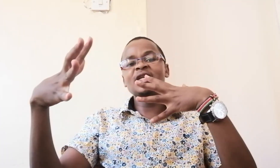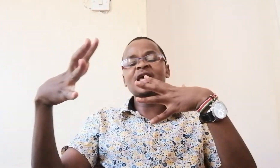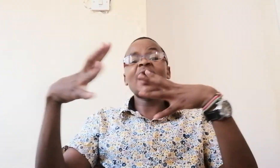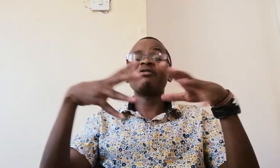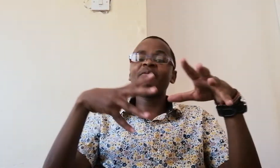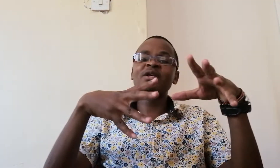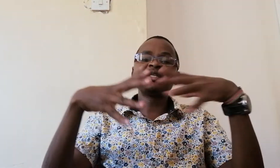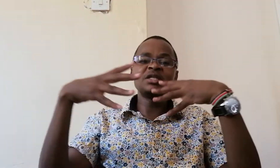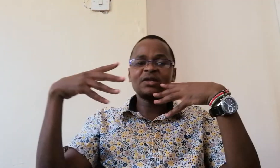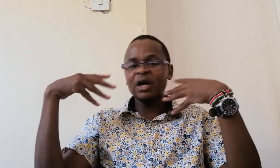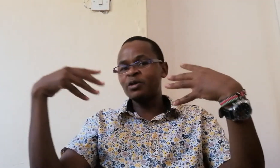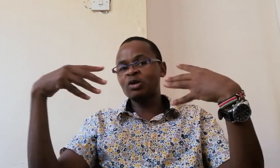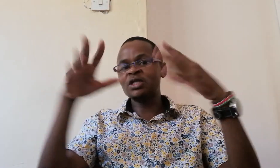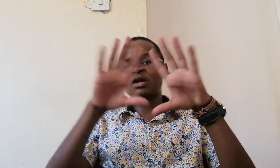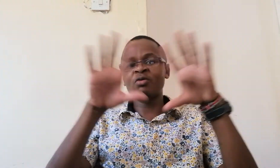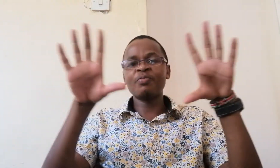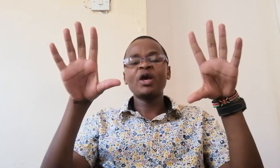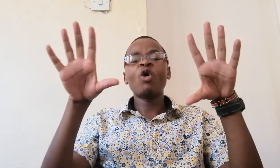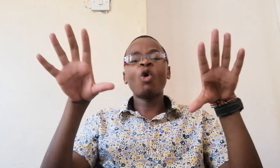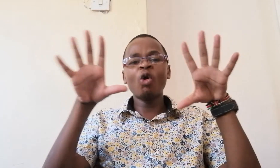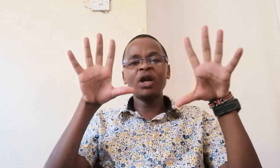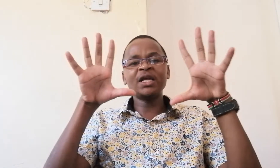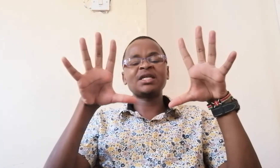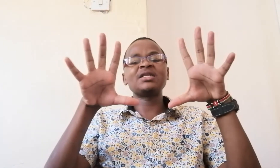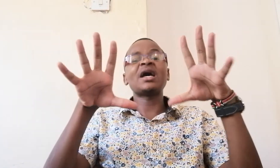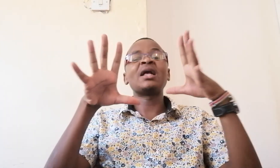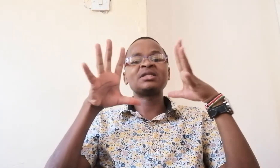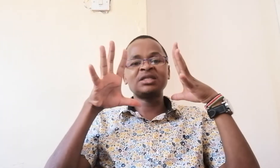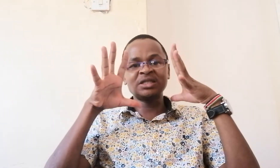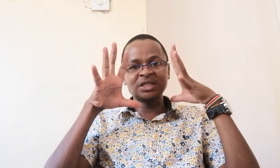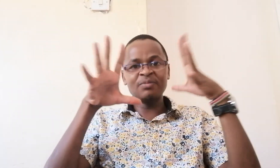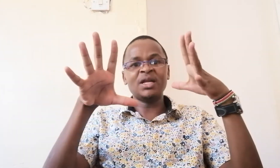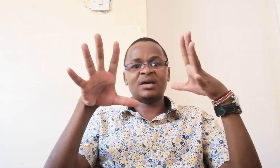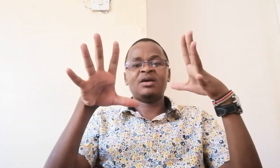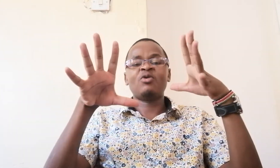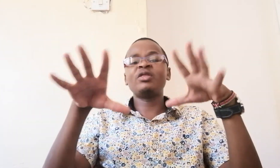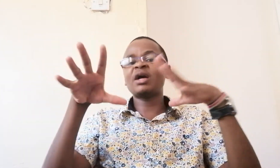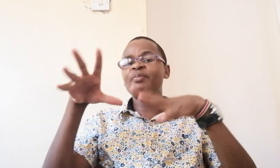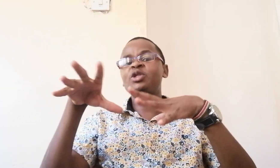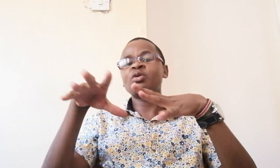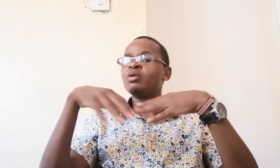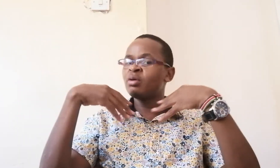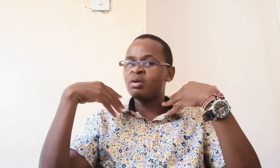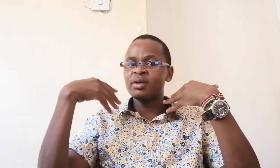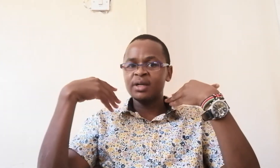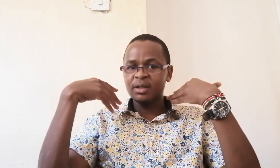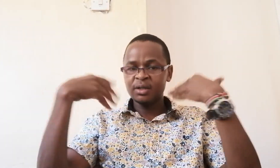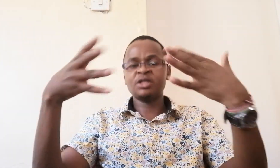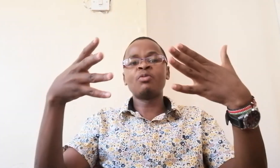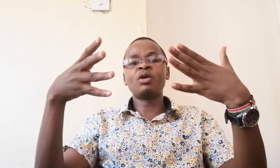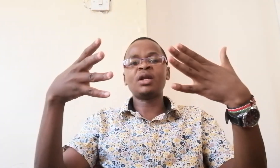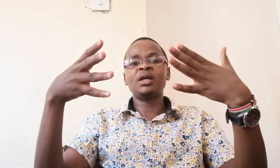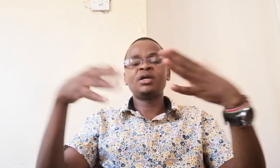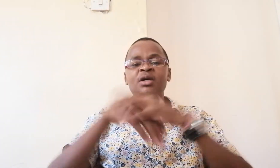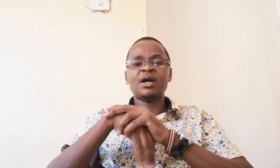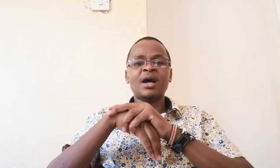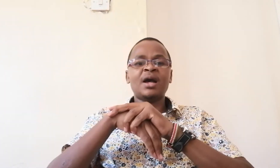the alphabet in capital letter. No, all letters are similar, whether capital or small.